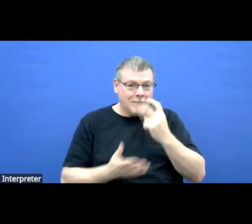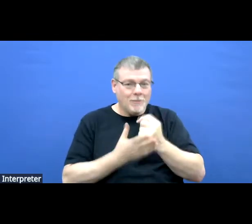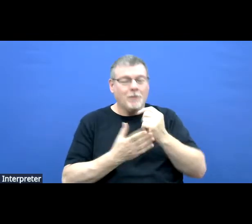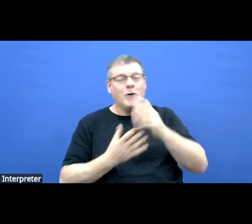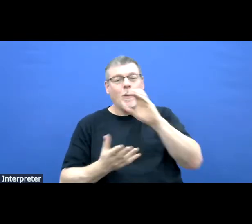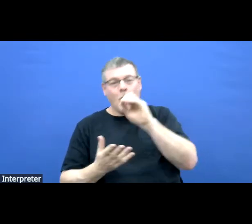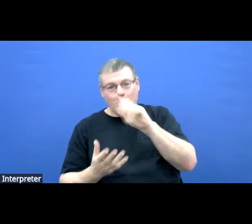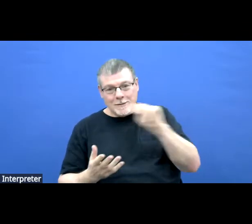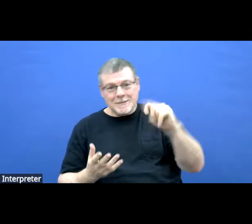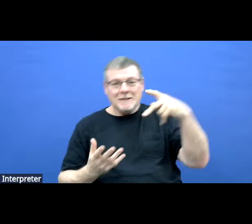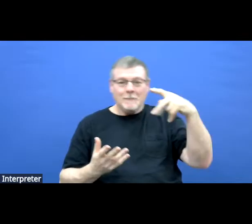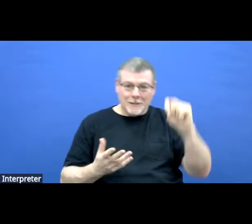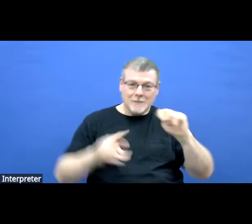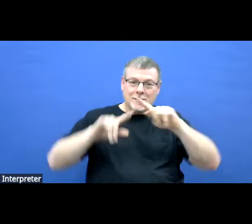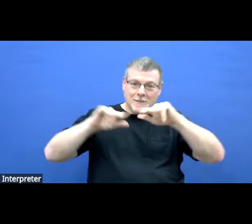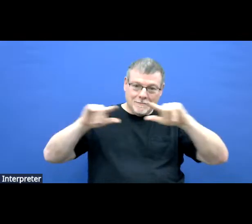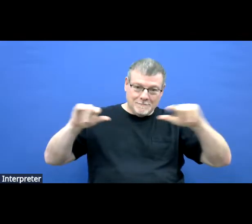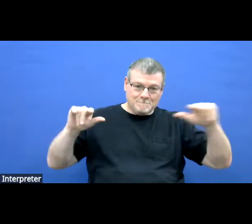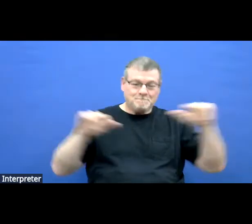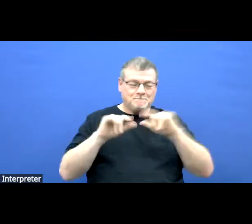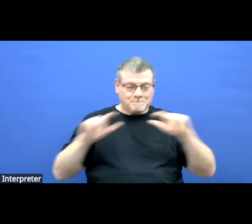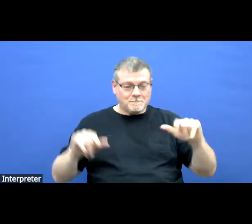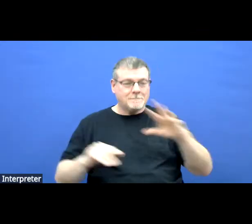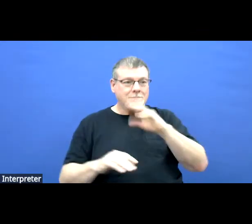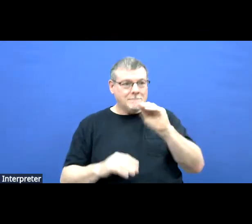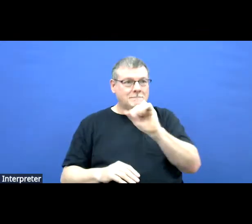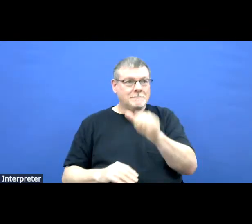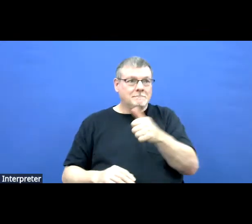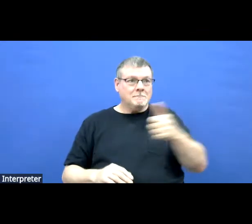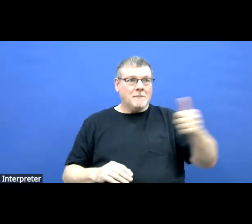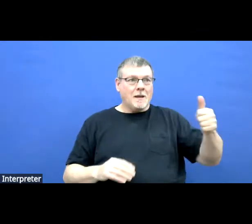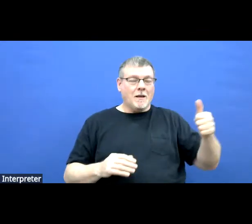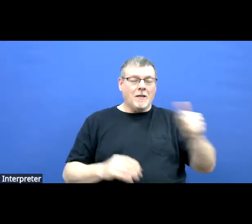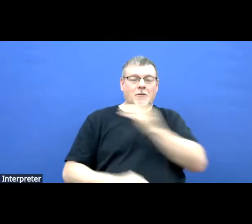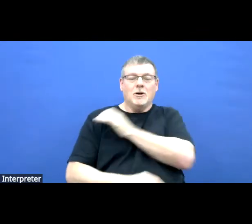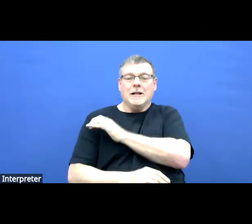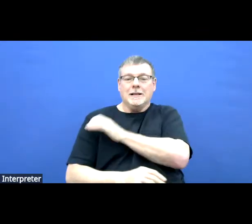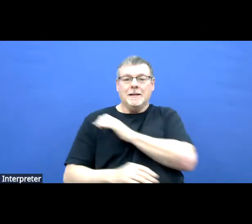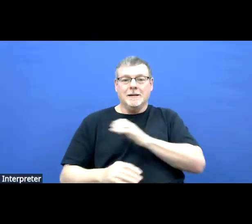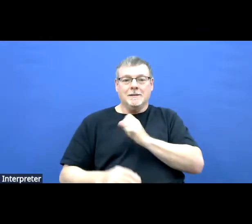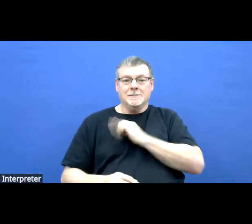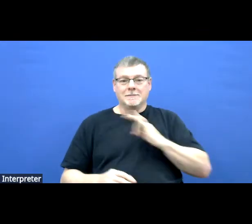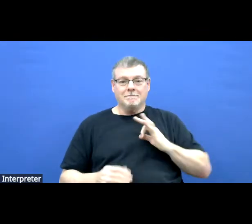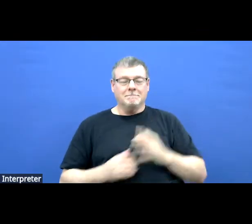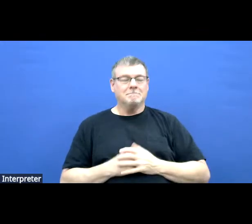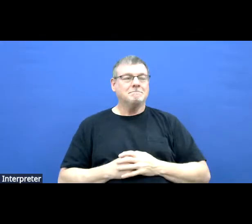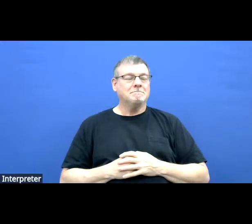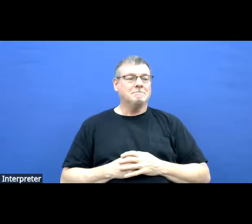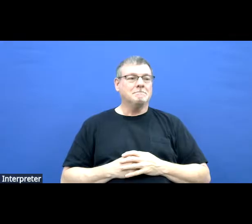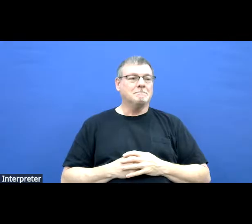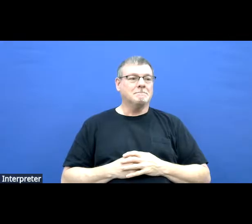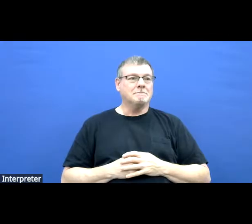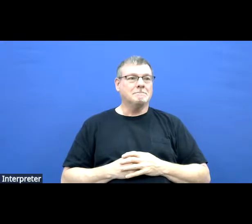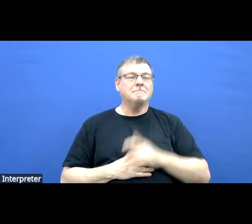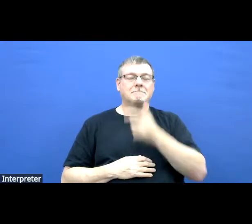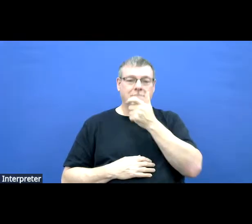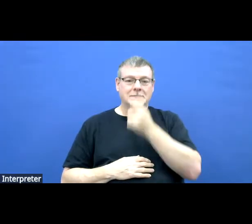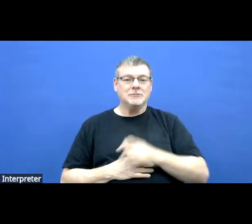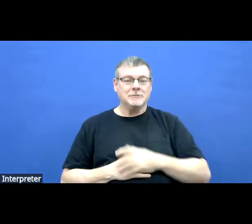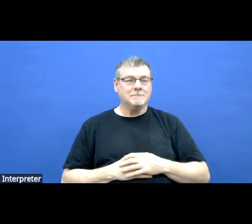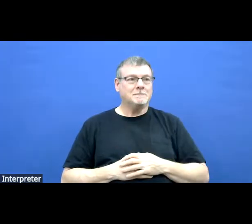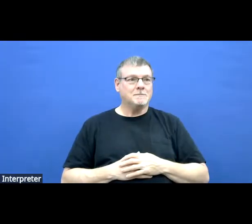OTs, and the PTs, and other clinical team Gotcha. members. Interesting. Thanks.